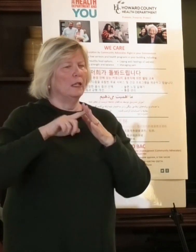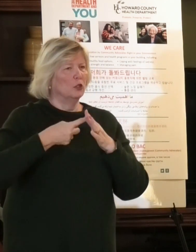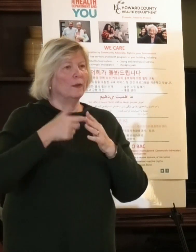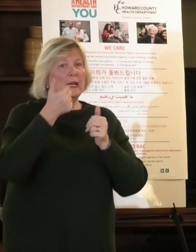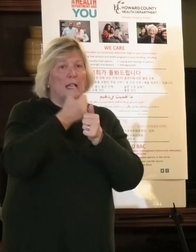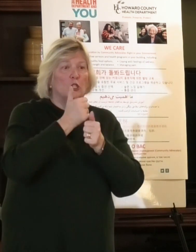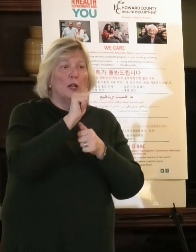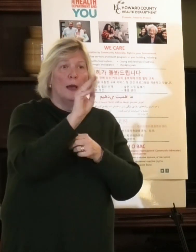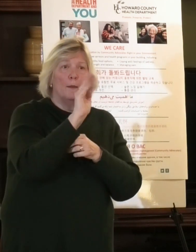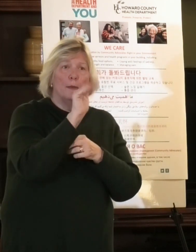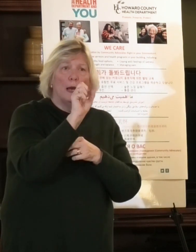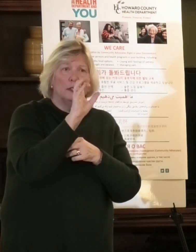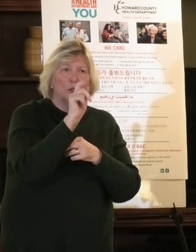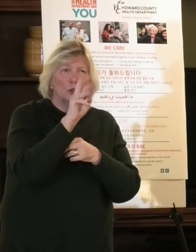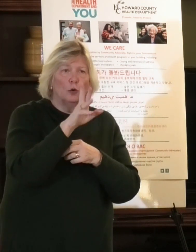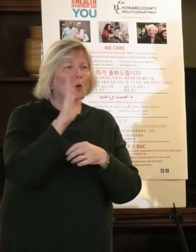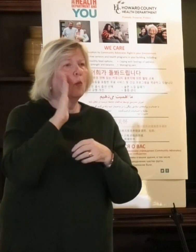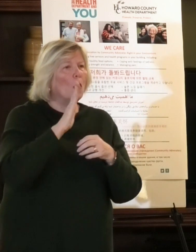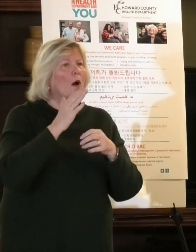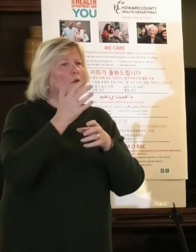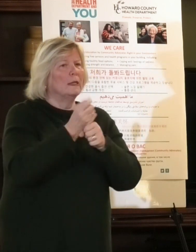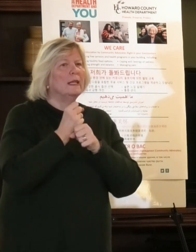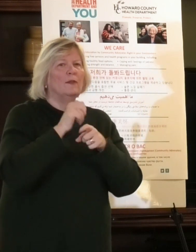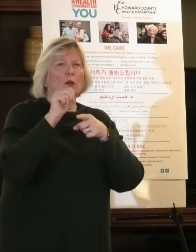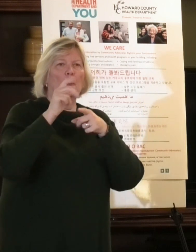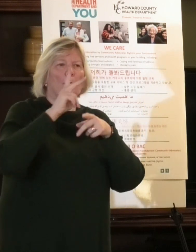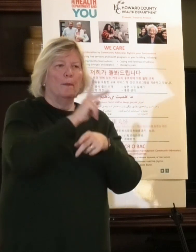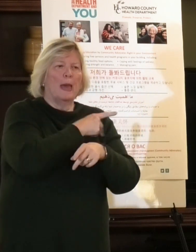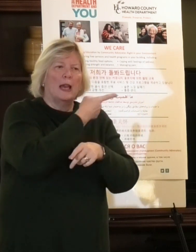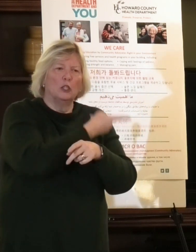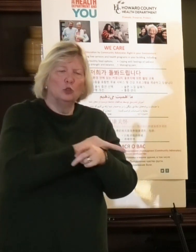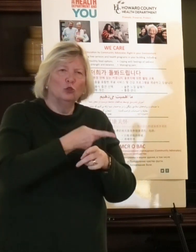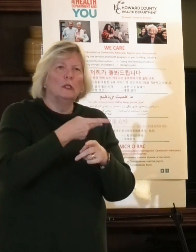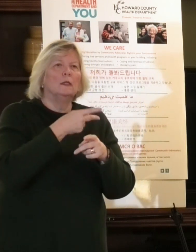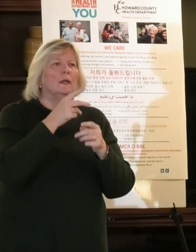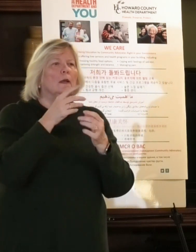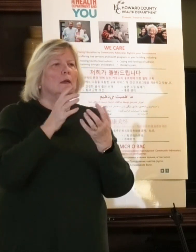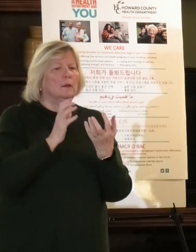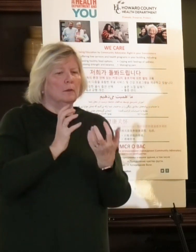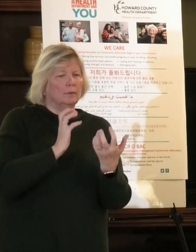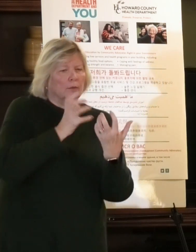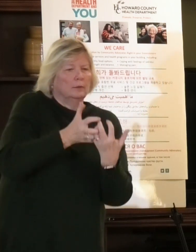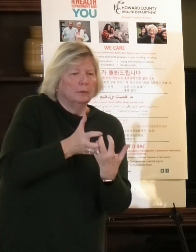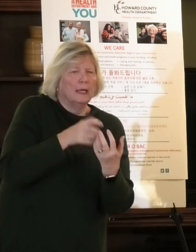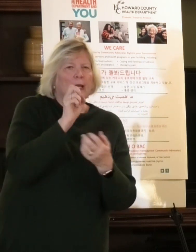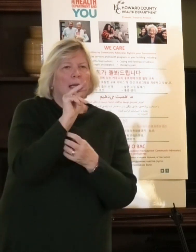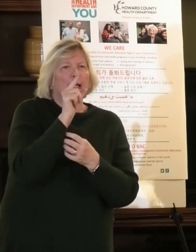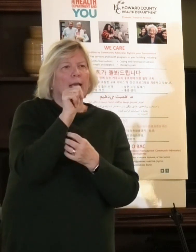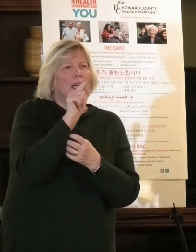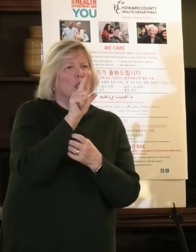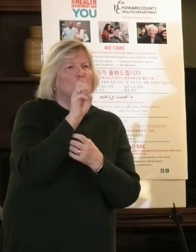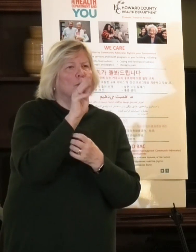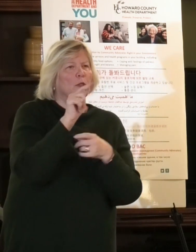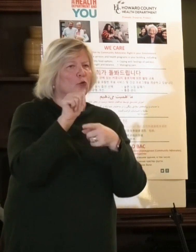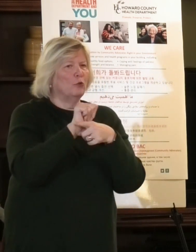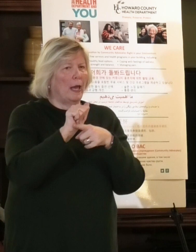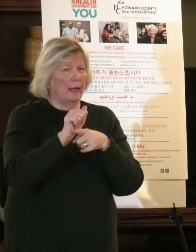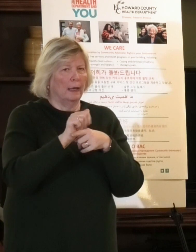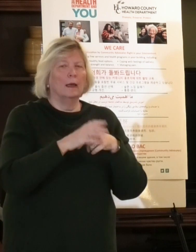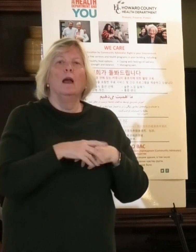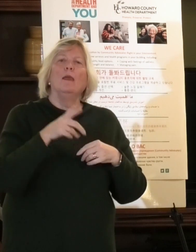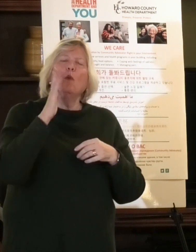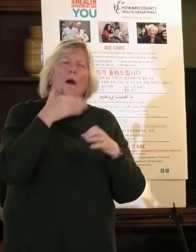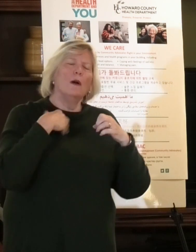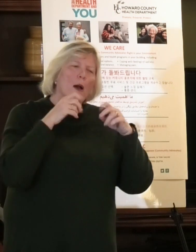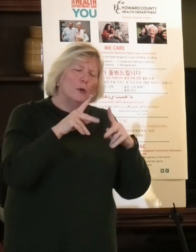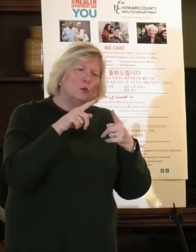receive patient engagement training, because it's not just knowing it, it's how to connect with people on a very personal level. And then they will have the opportunity